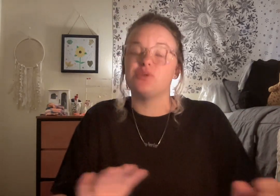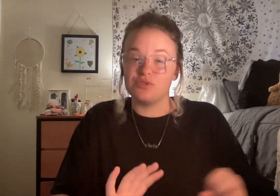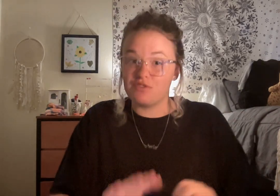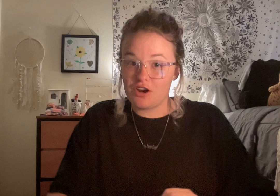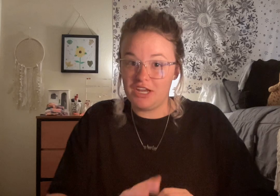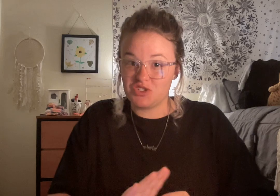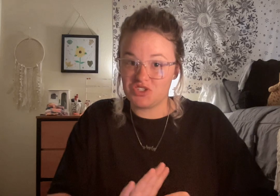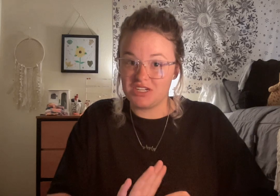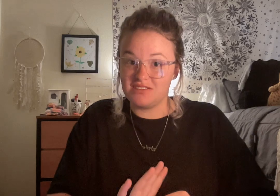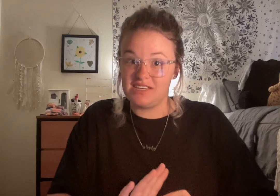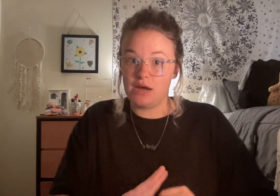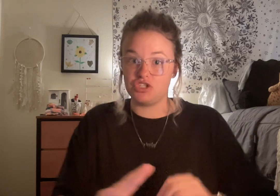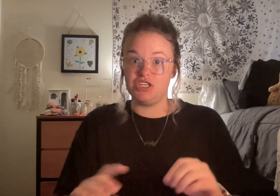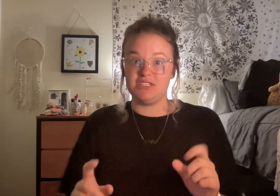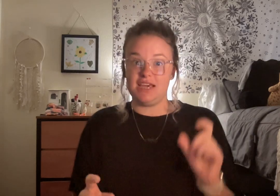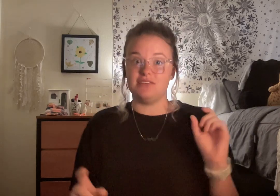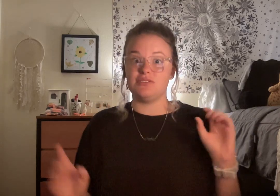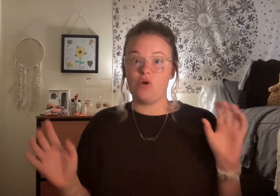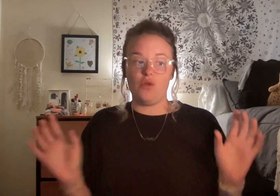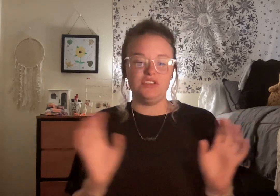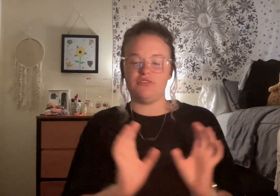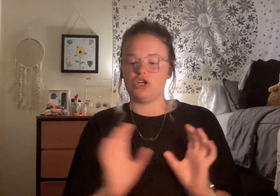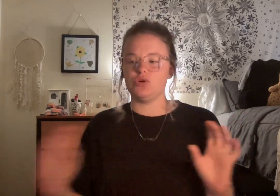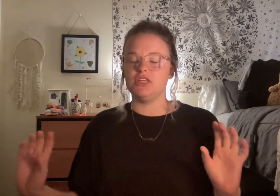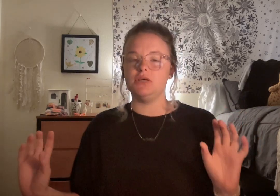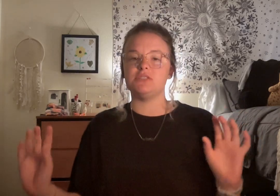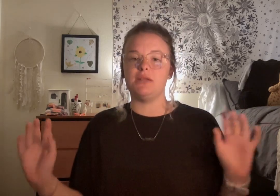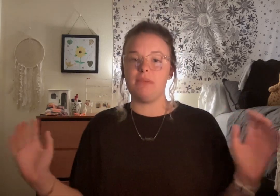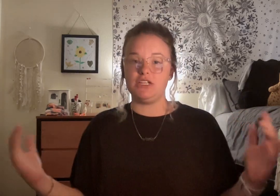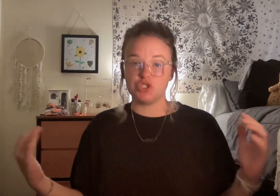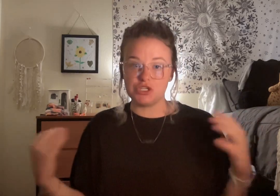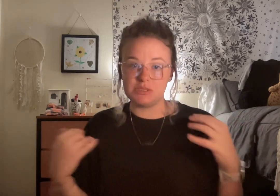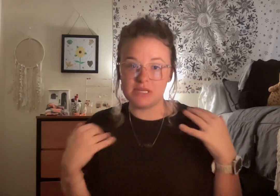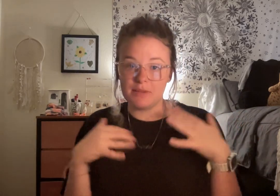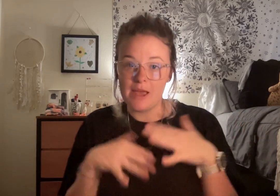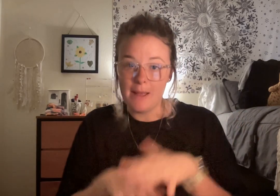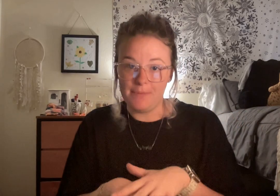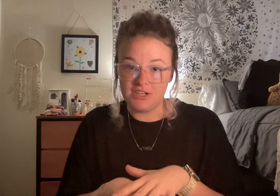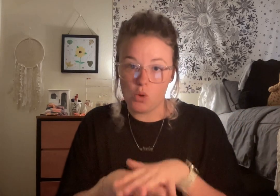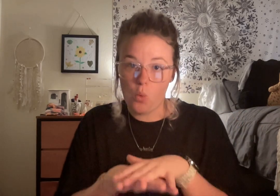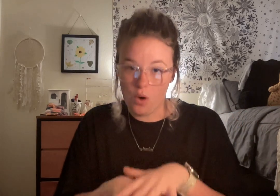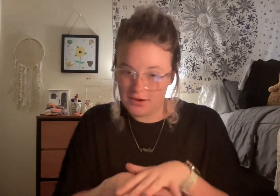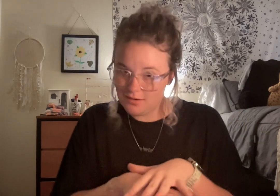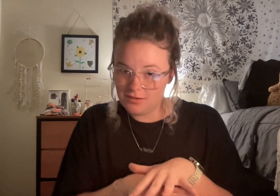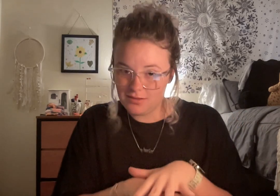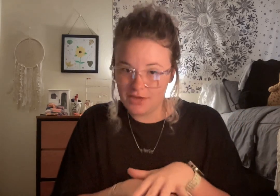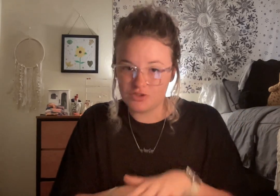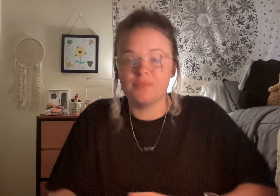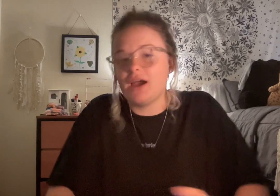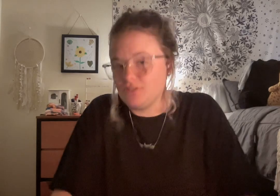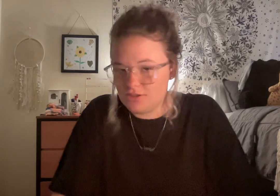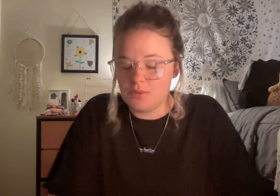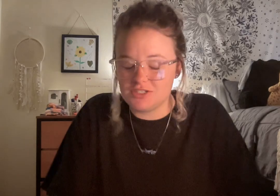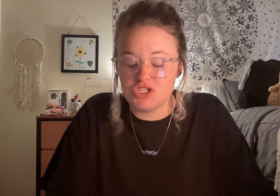was very interesting to see how she takes all these different curriculums and mainstreams them into one classroom. I thought that was